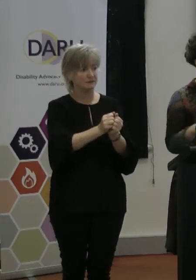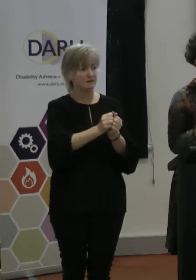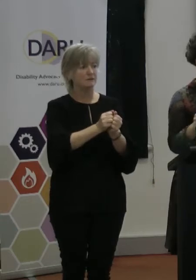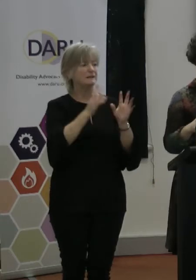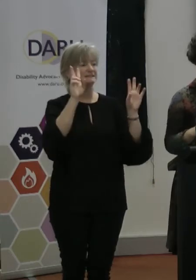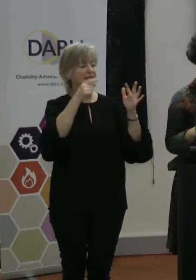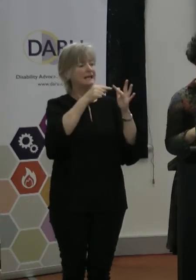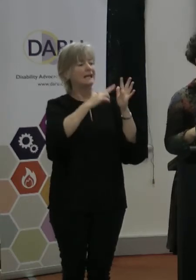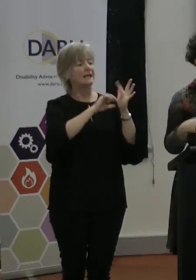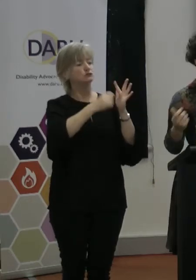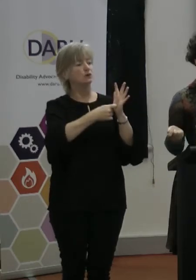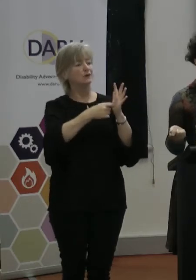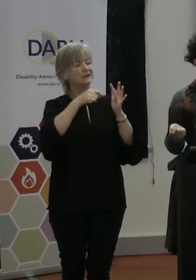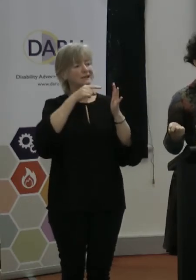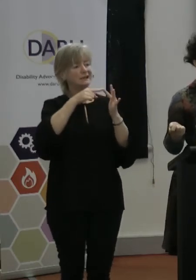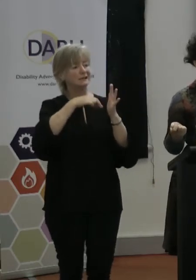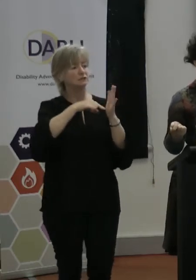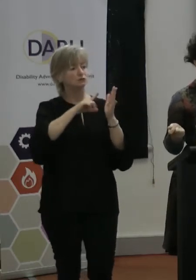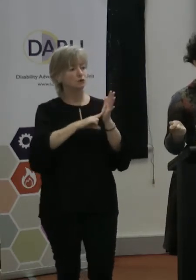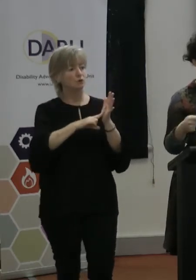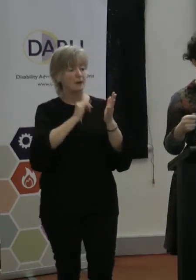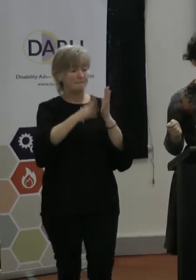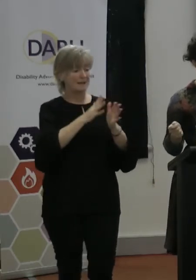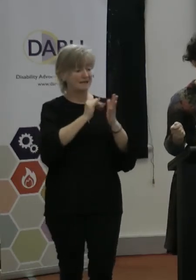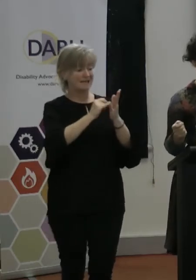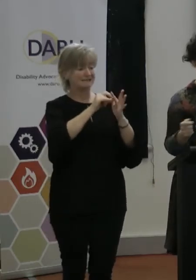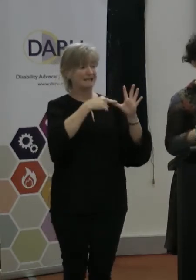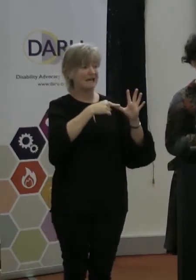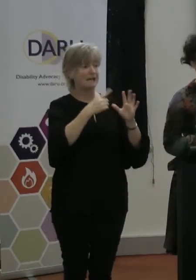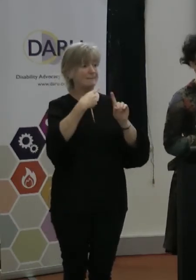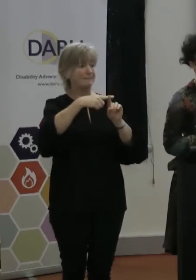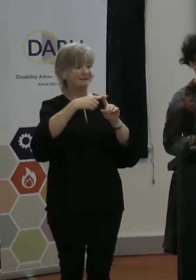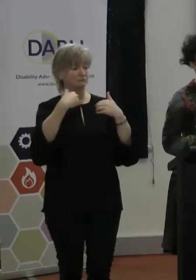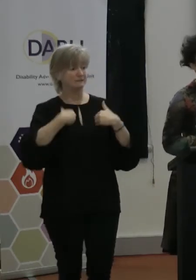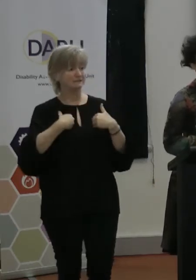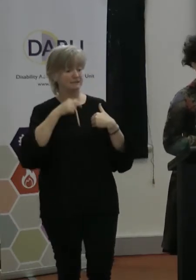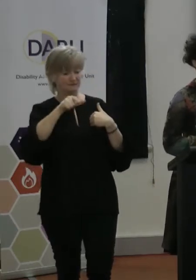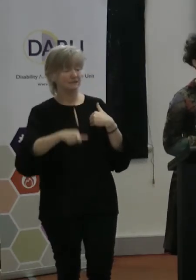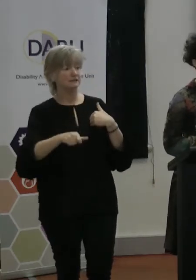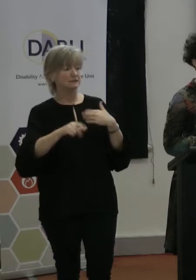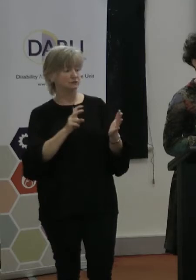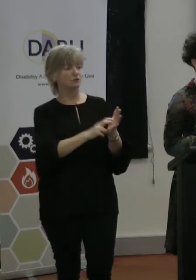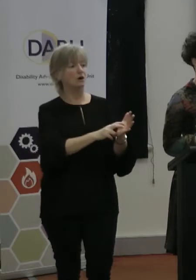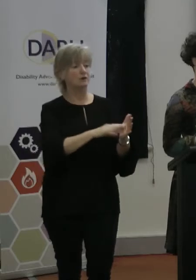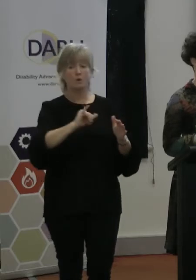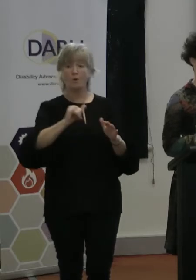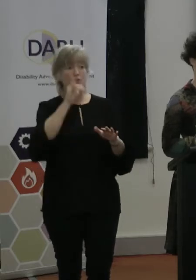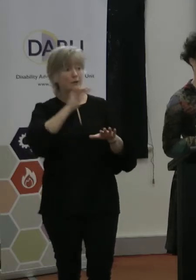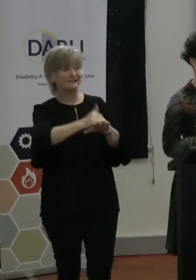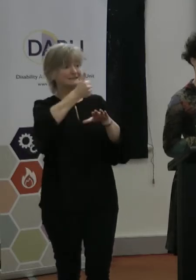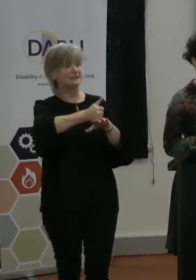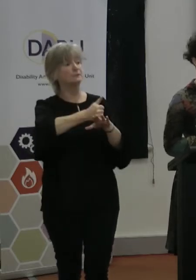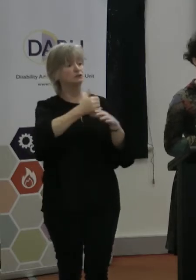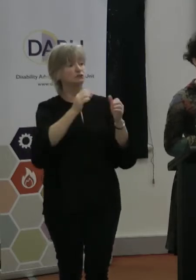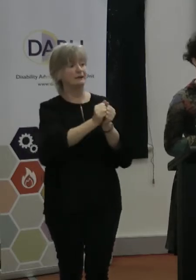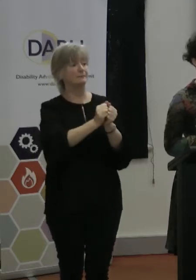which means both the SDA provider and the resident will sign the agreement, or you can establish the agreement, which is consistent